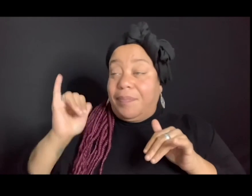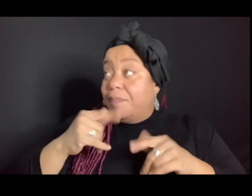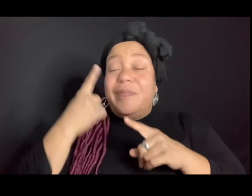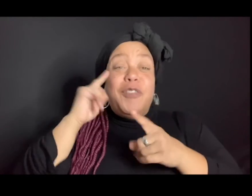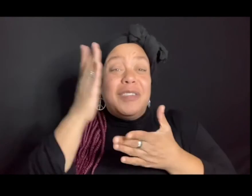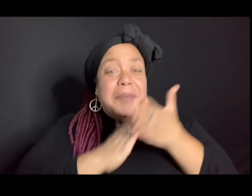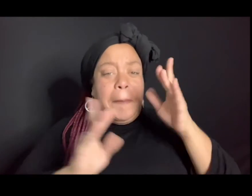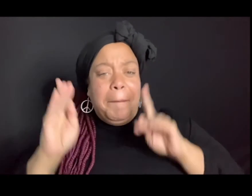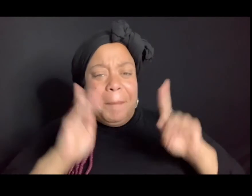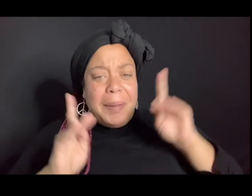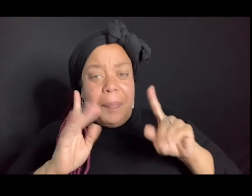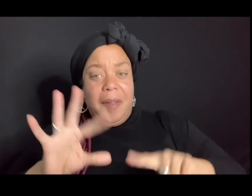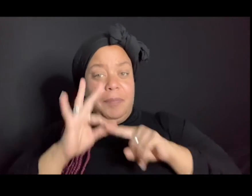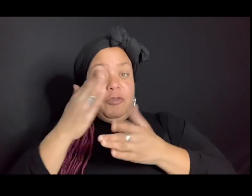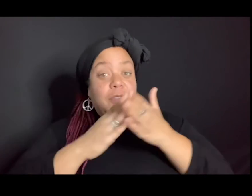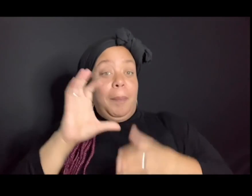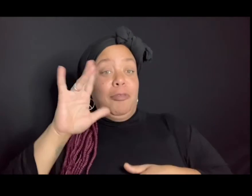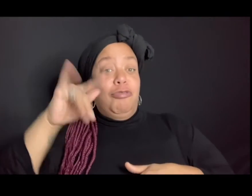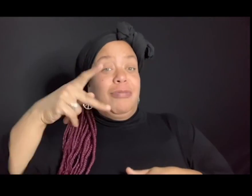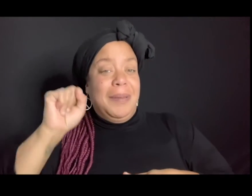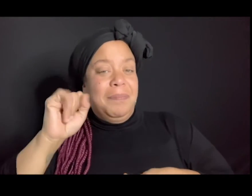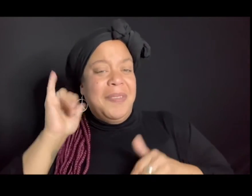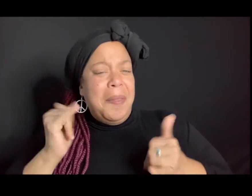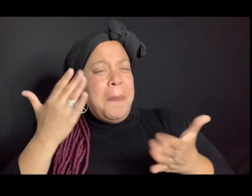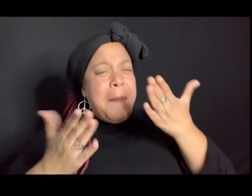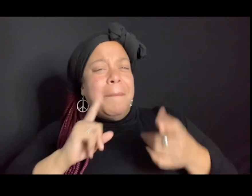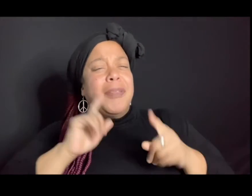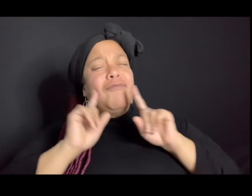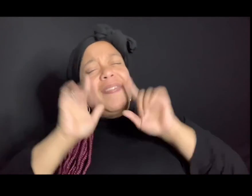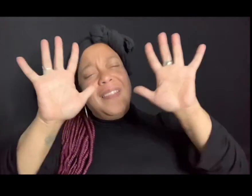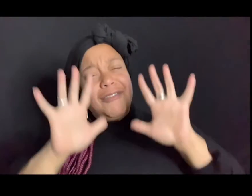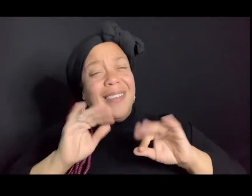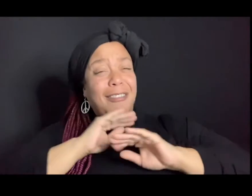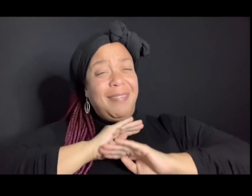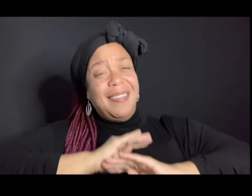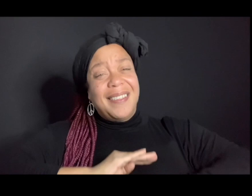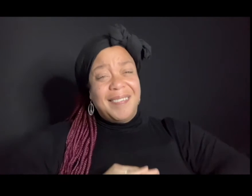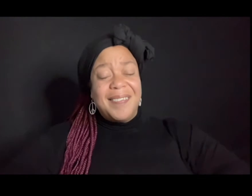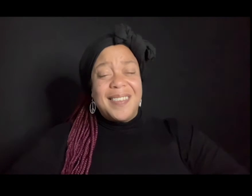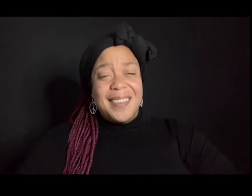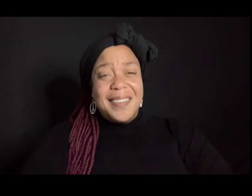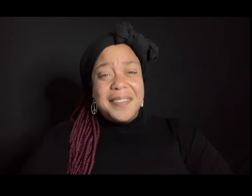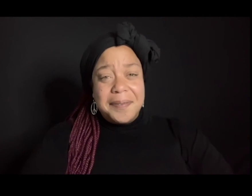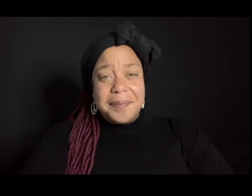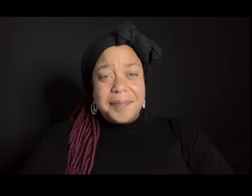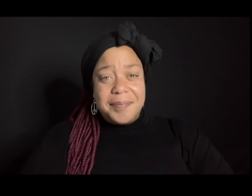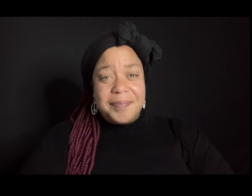some Crips, that might feel really great and relieving. Yeah.